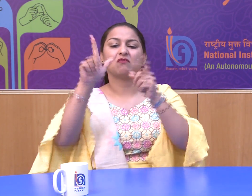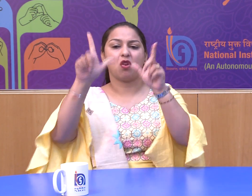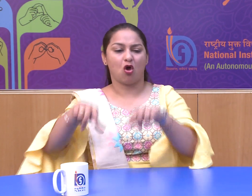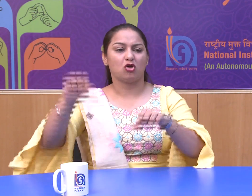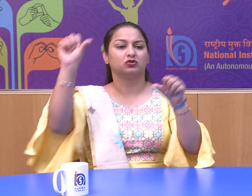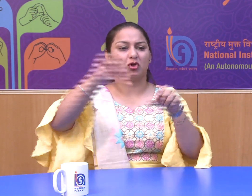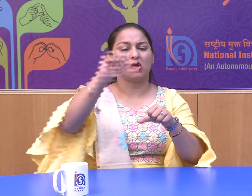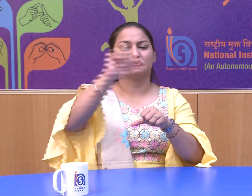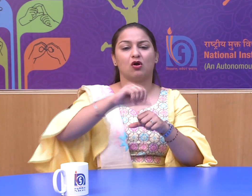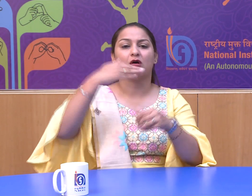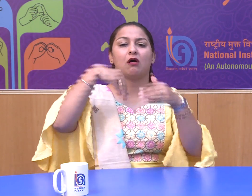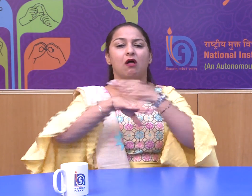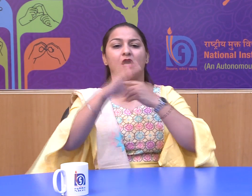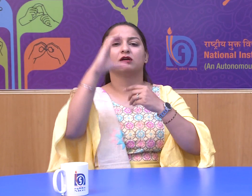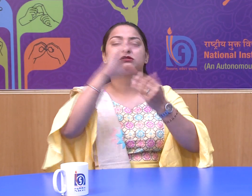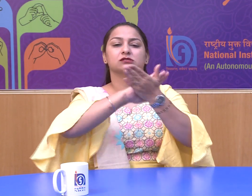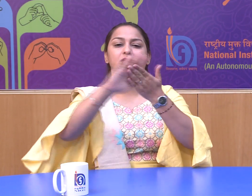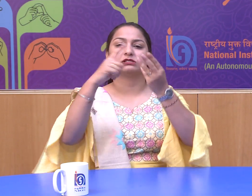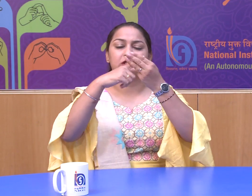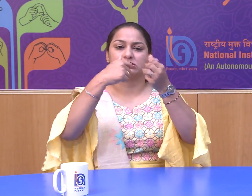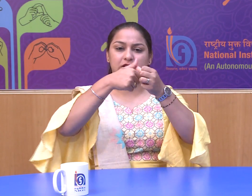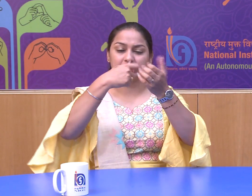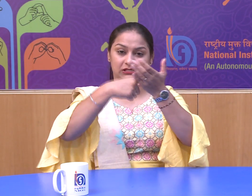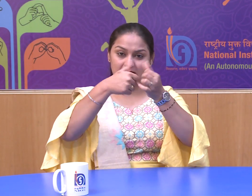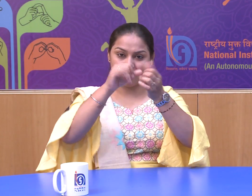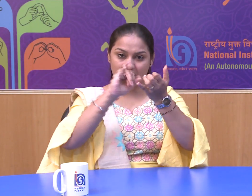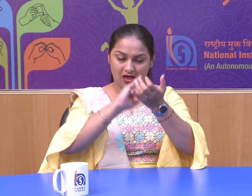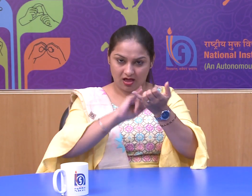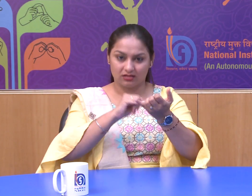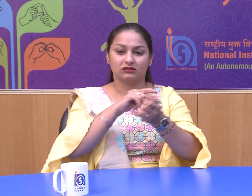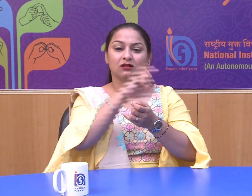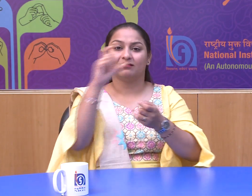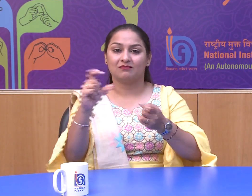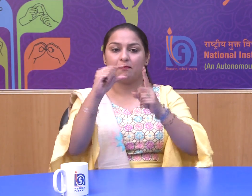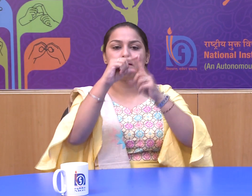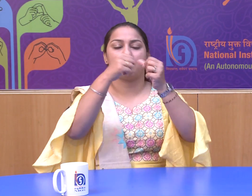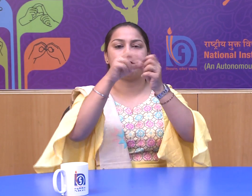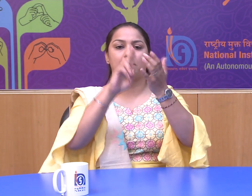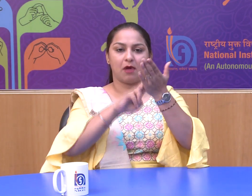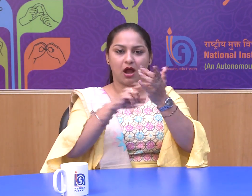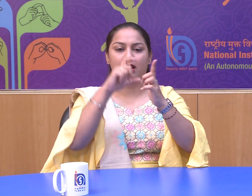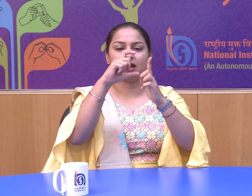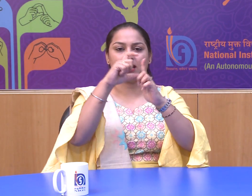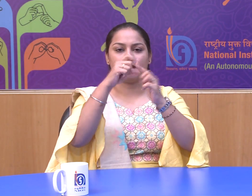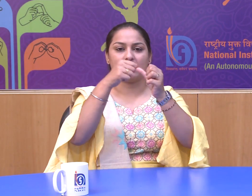the Cheras and the Pandyas. He succeeded in pushing back an